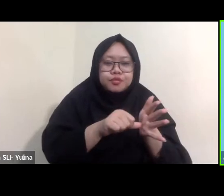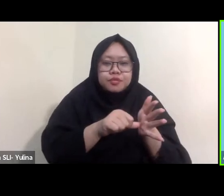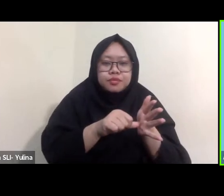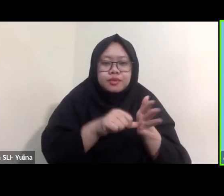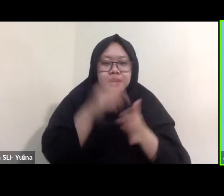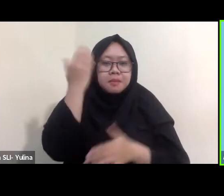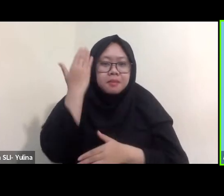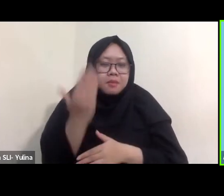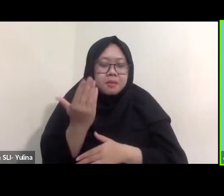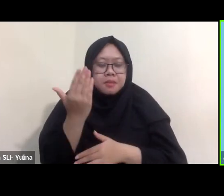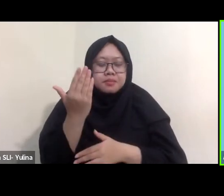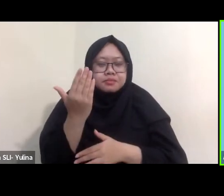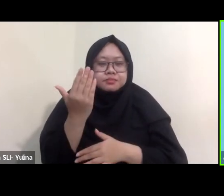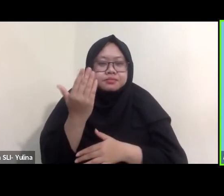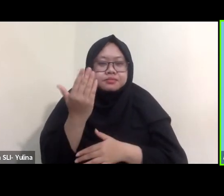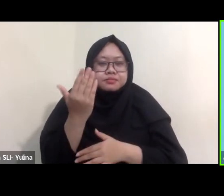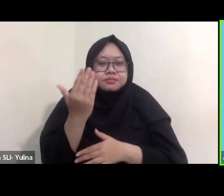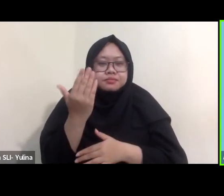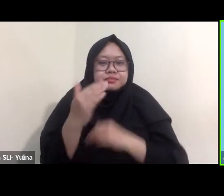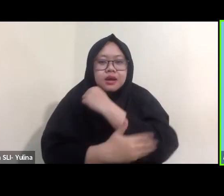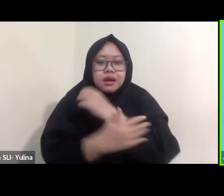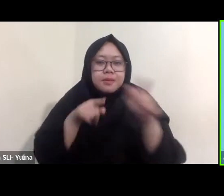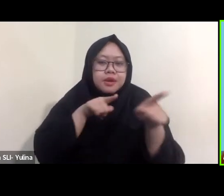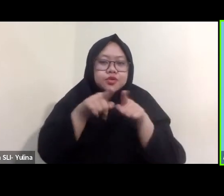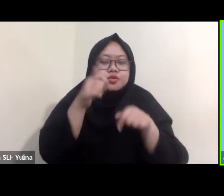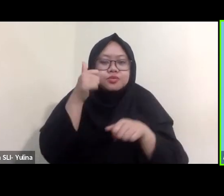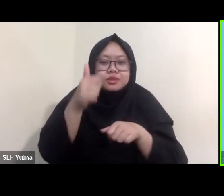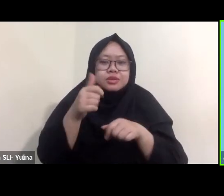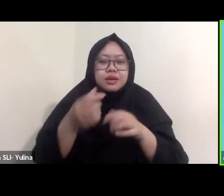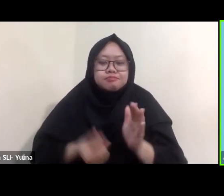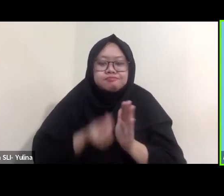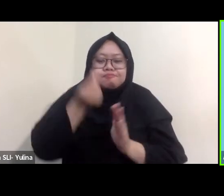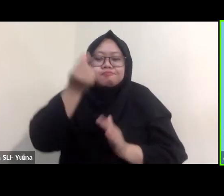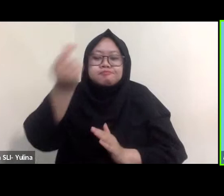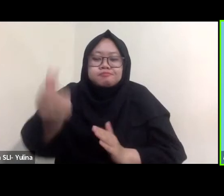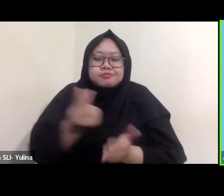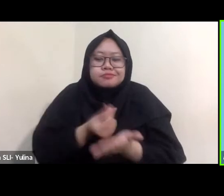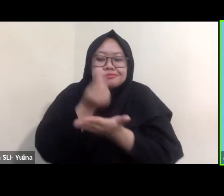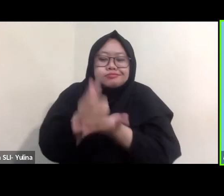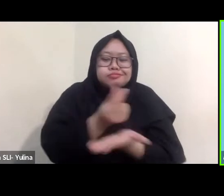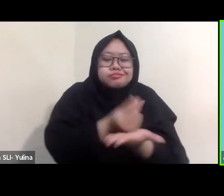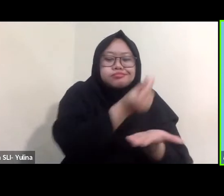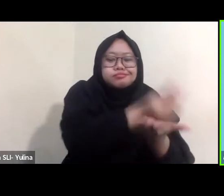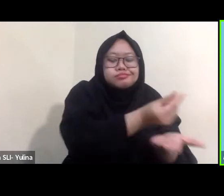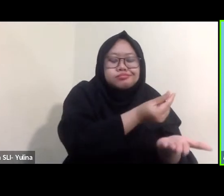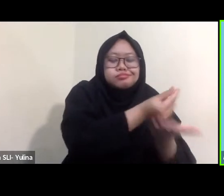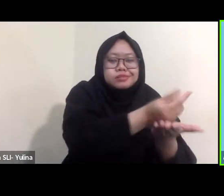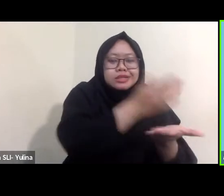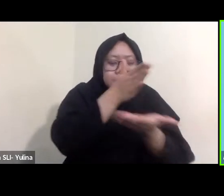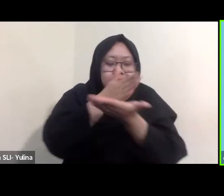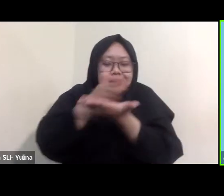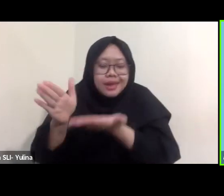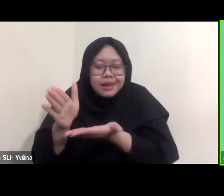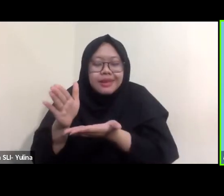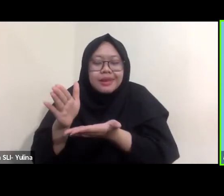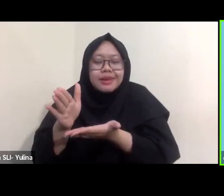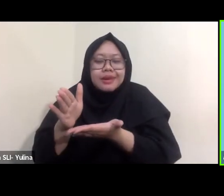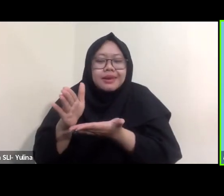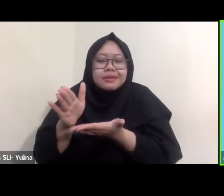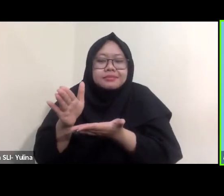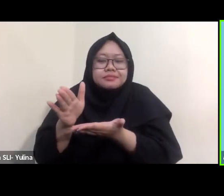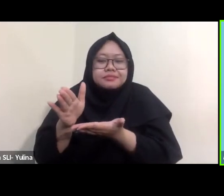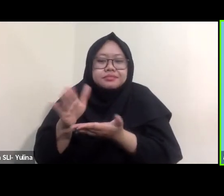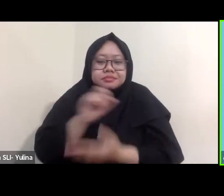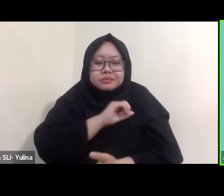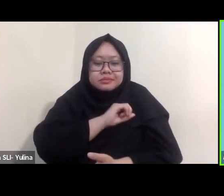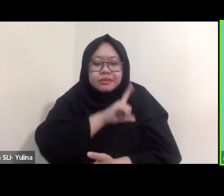certain portion of their wealth, no, for developing countries in the form of